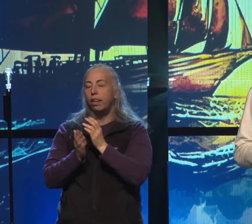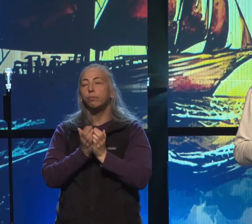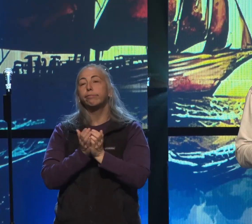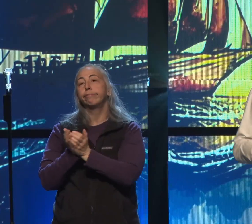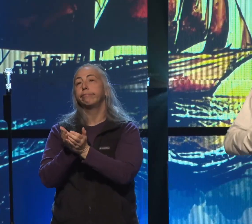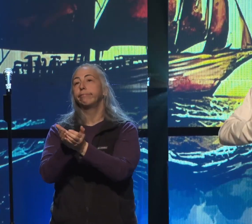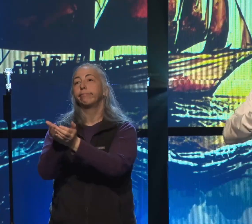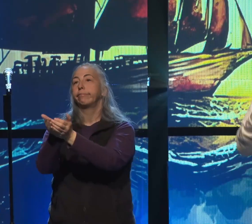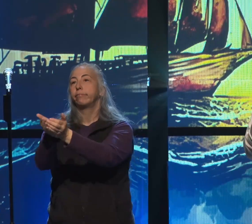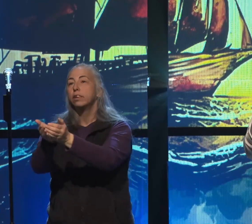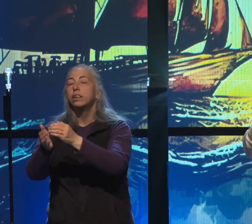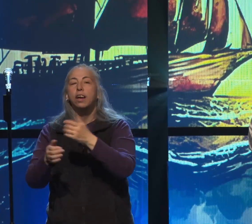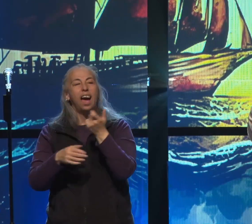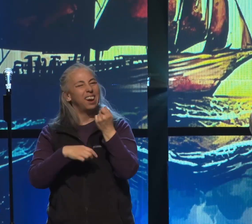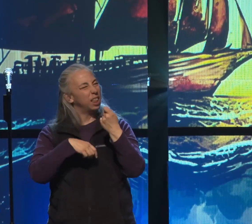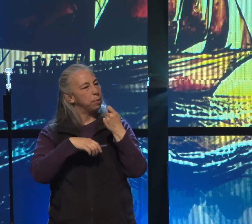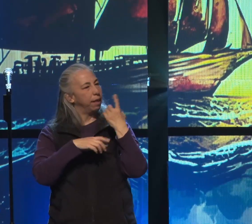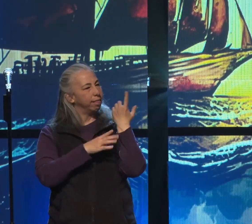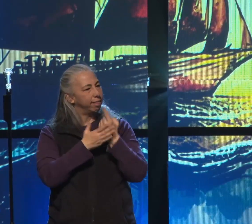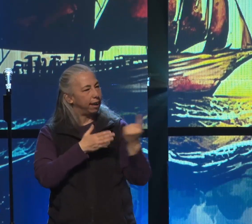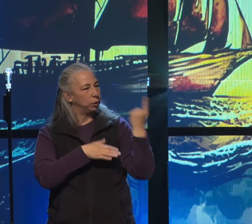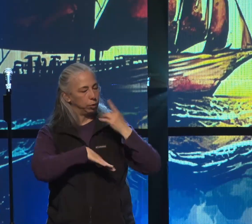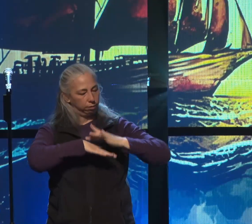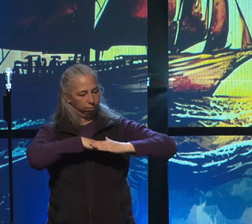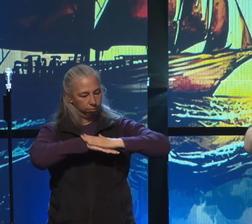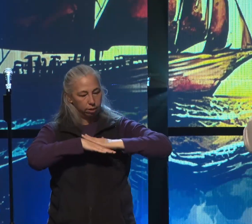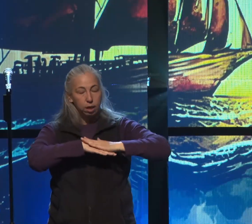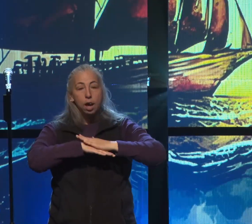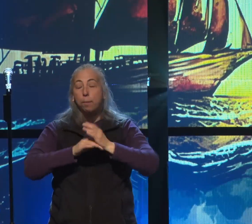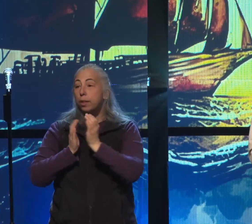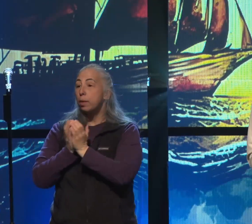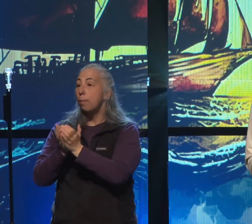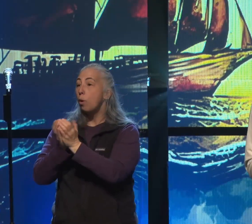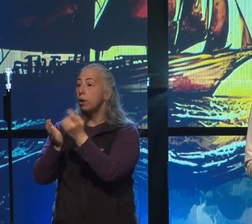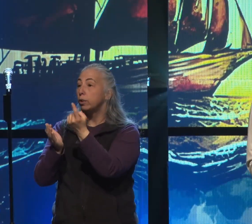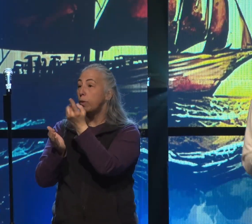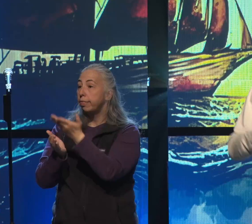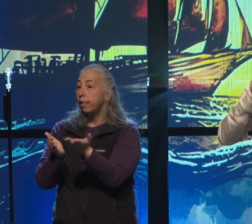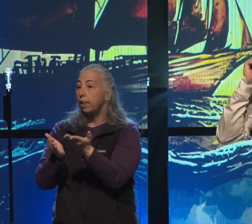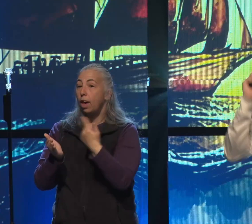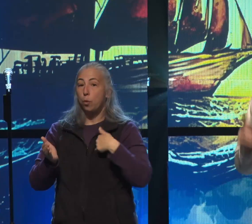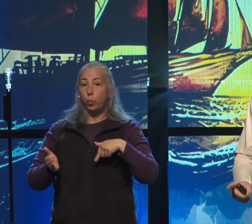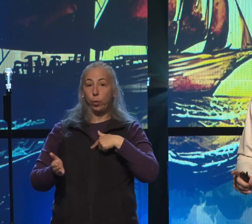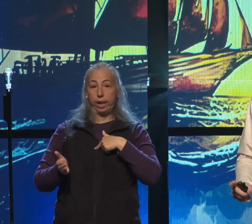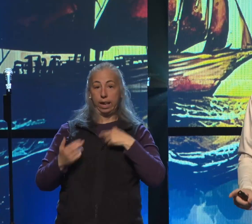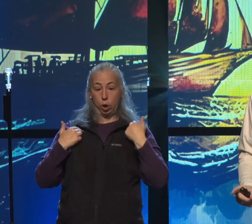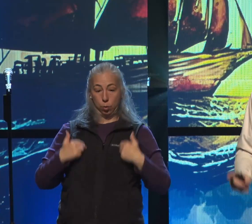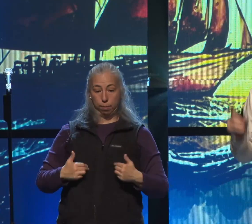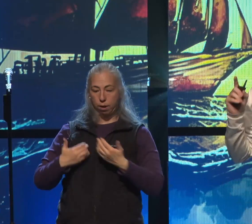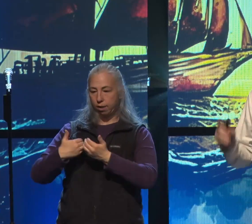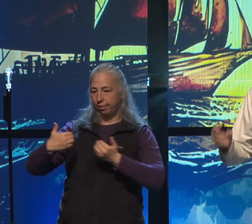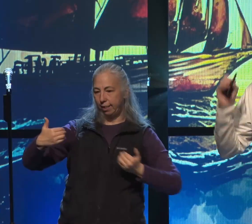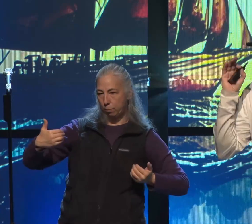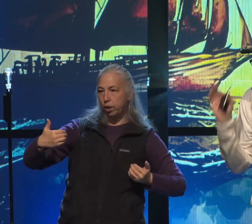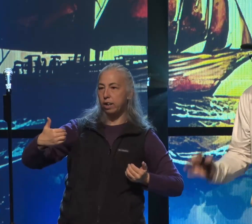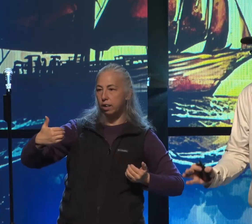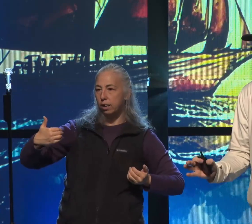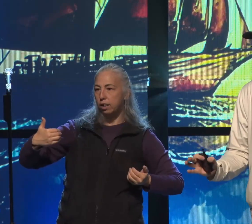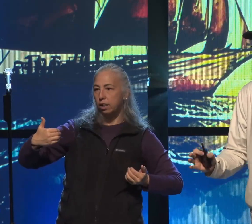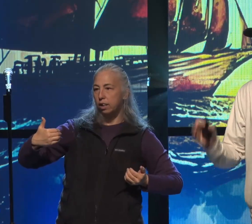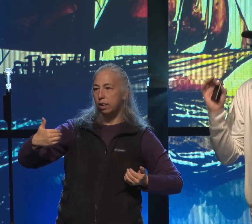little bit last week. But this idea is that you are autonomous from the boat. And here's the thing I know for sure. Somebody is going